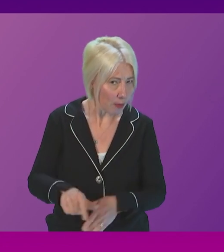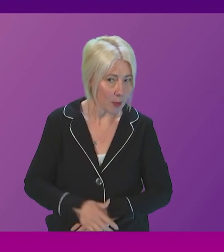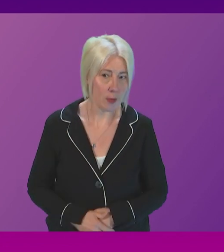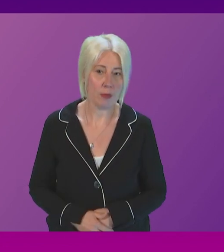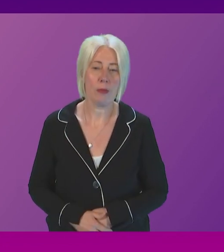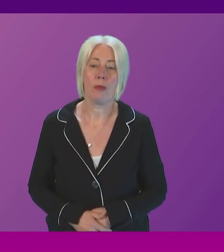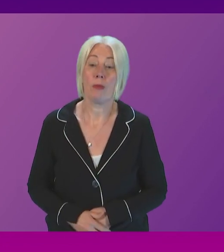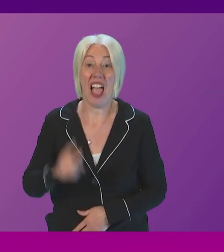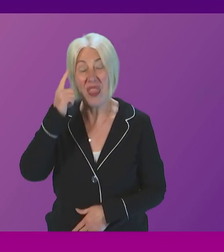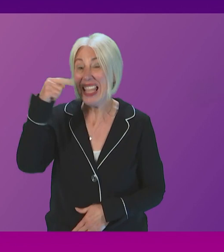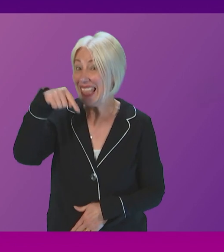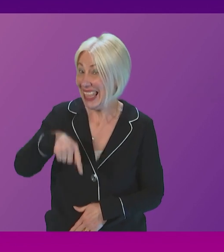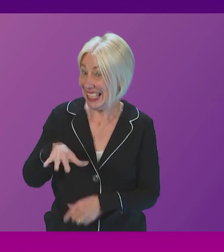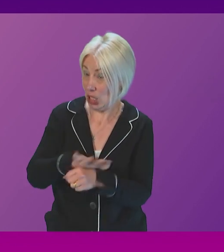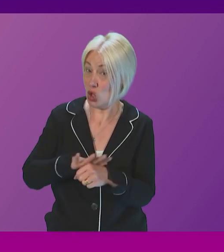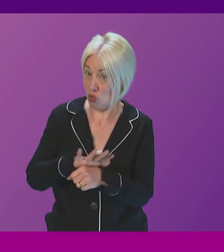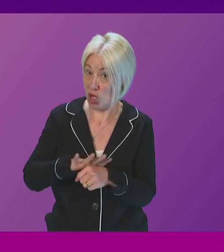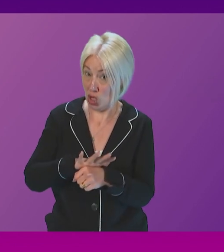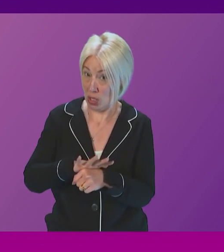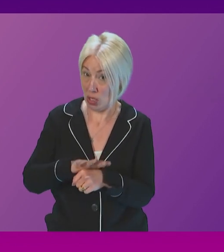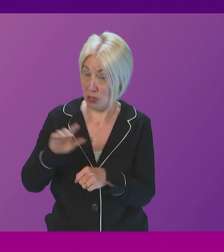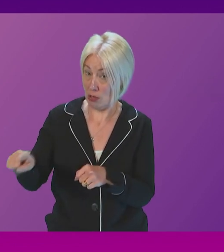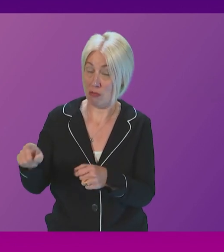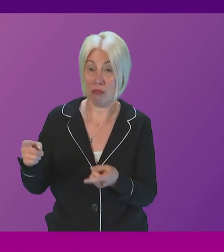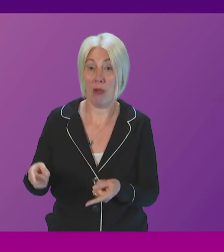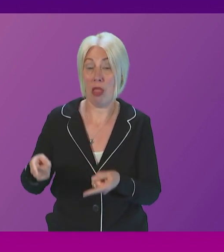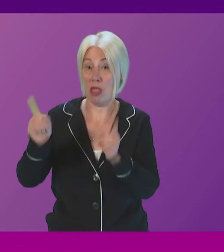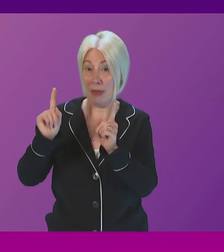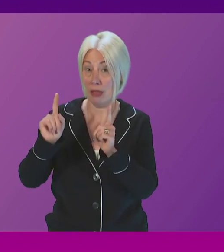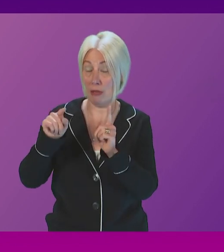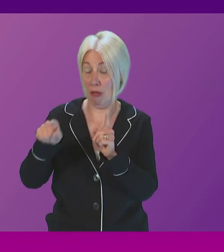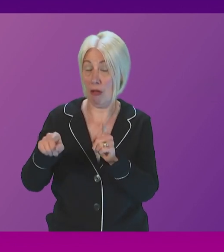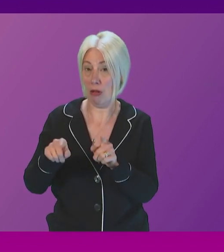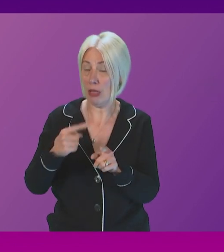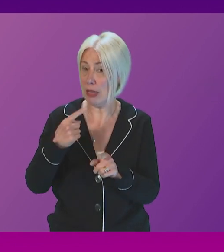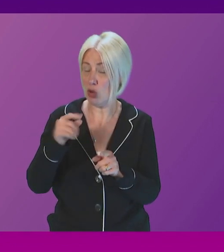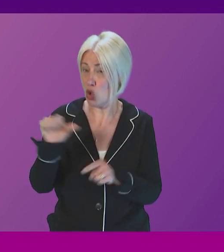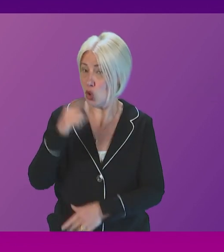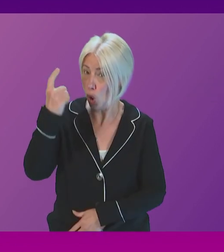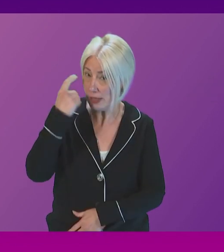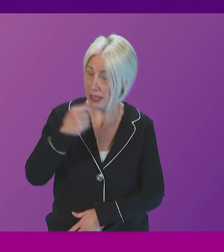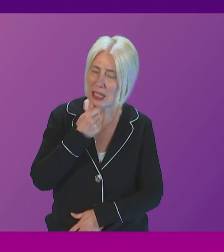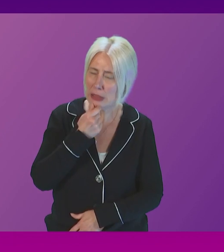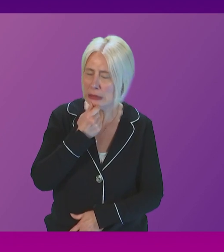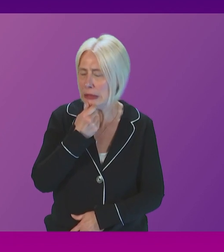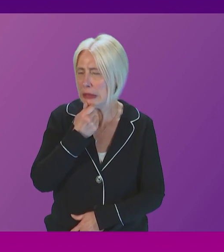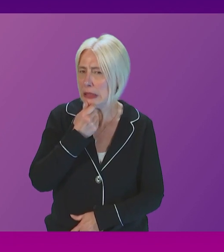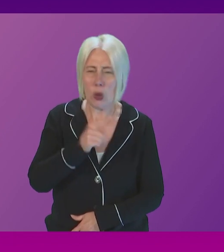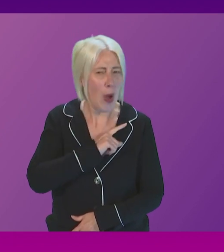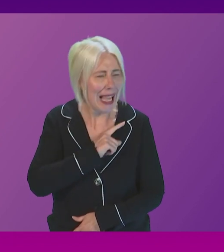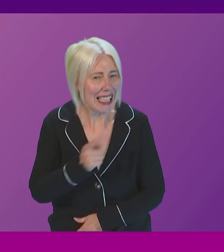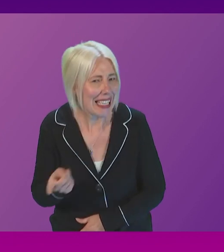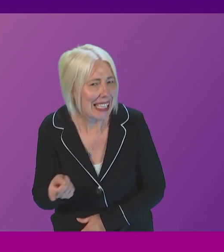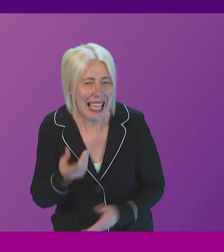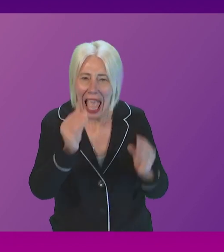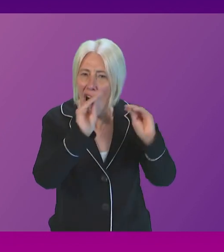I do think in this case that one of the things that the minister with her education and children's cause should consider is why were the